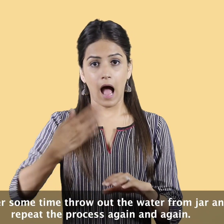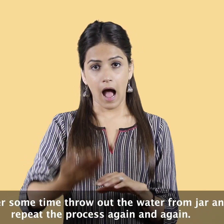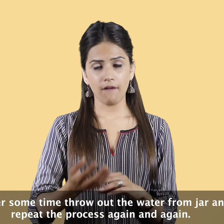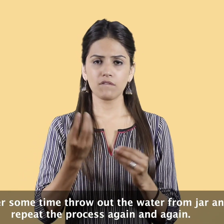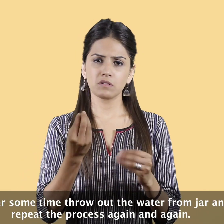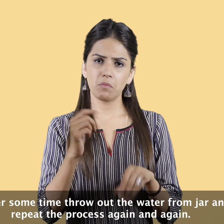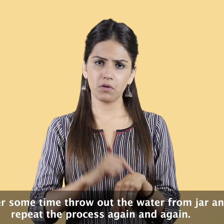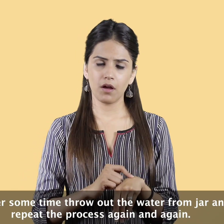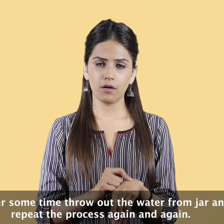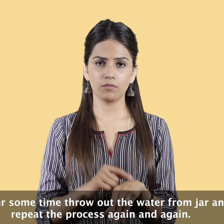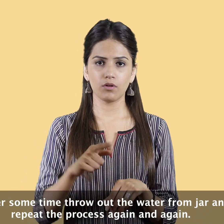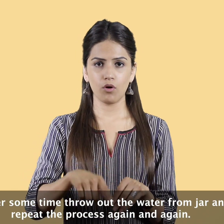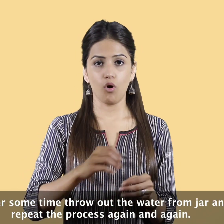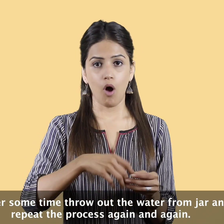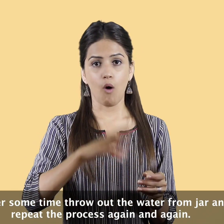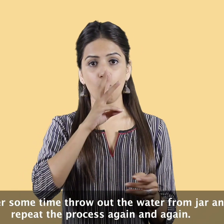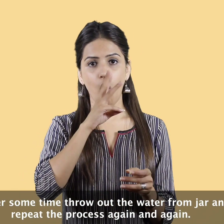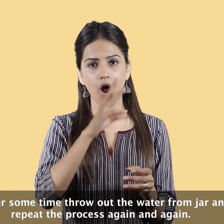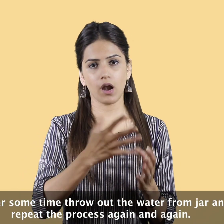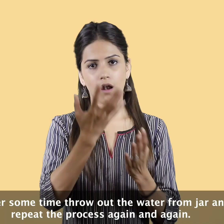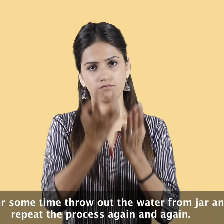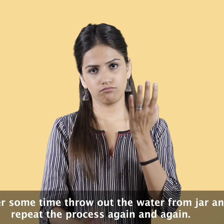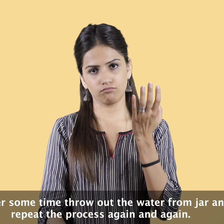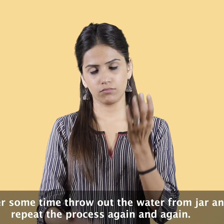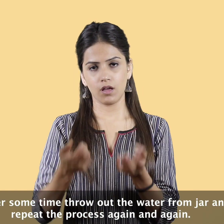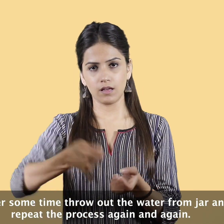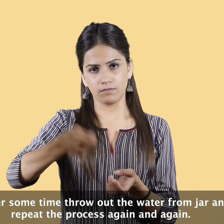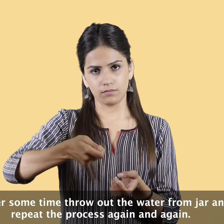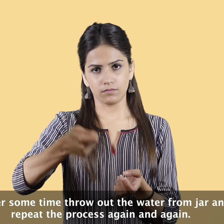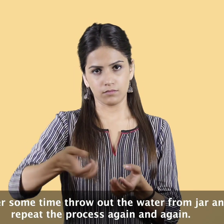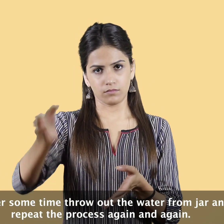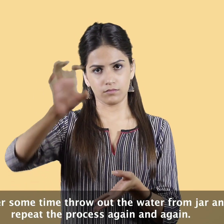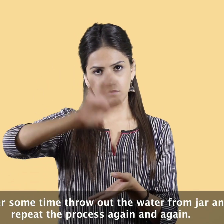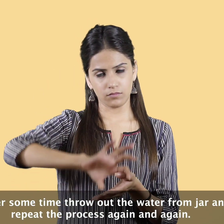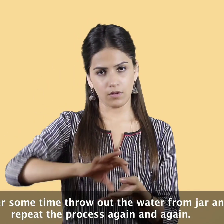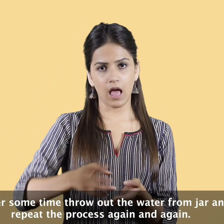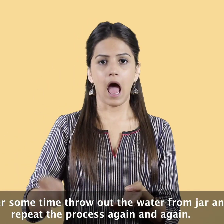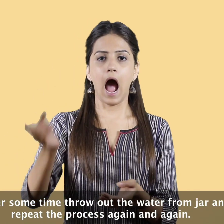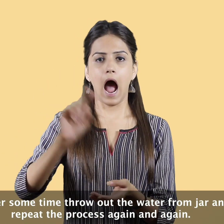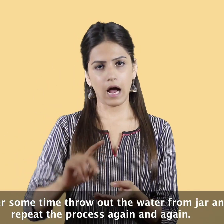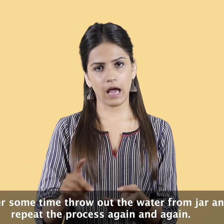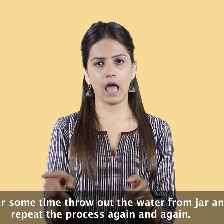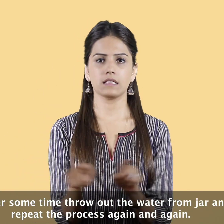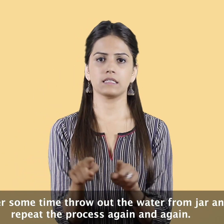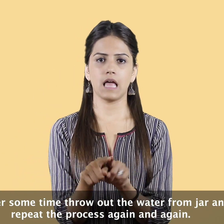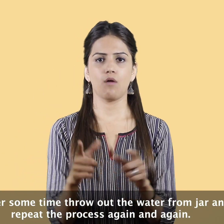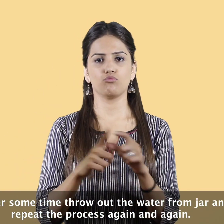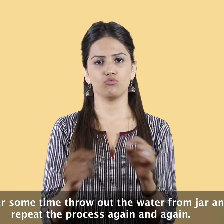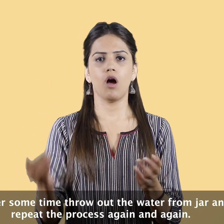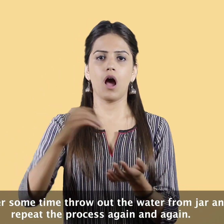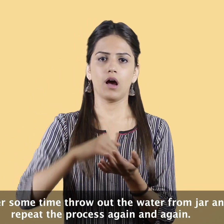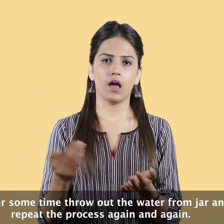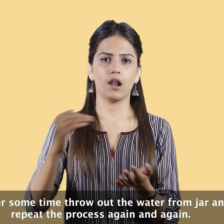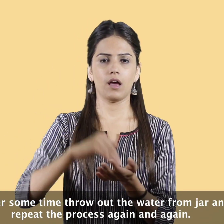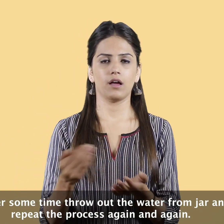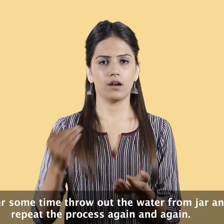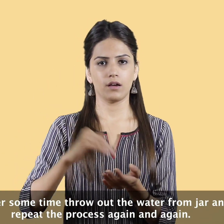After some time, throw out the water from jar and repeat the process again and again.